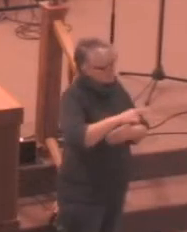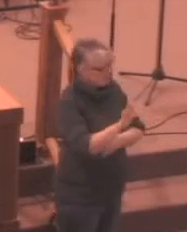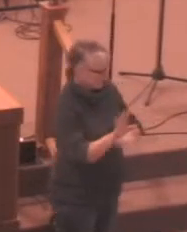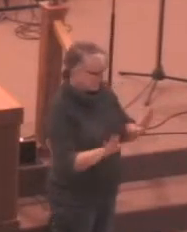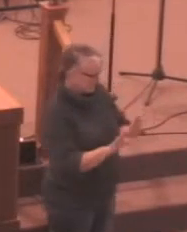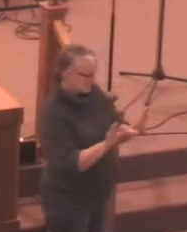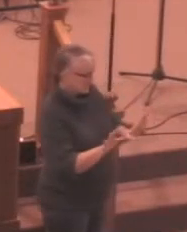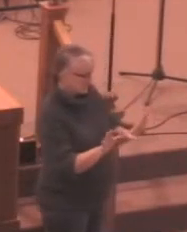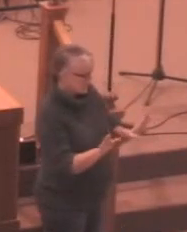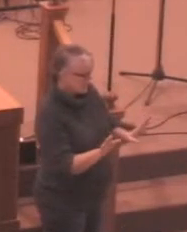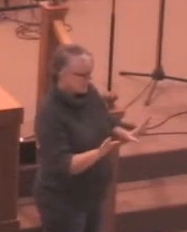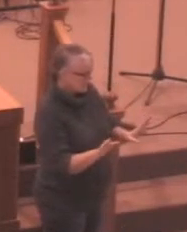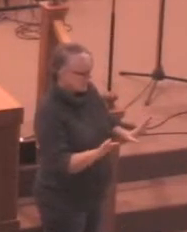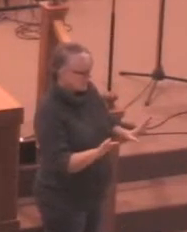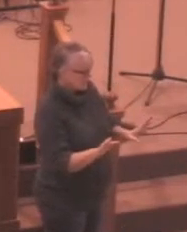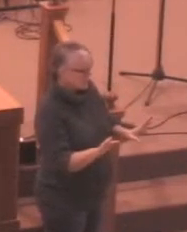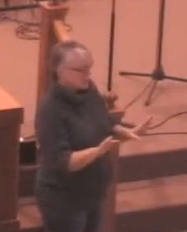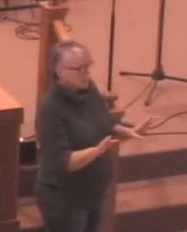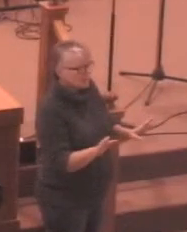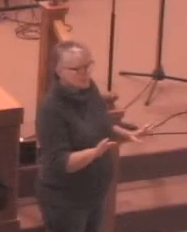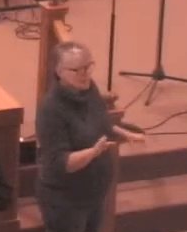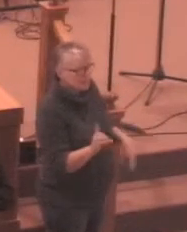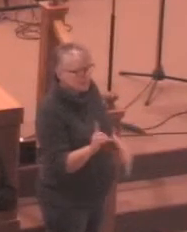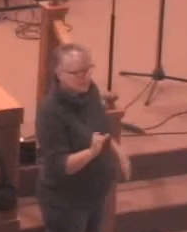is. December what?